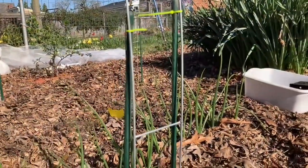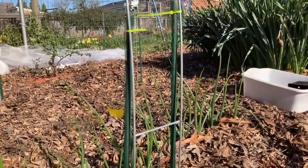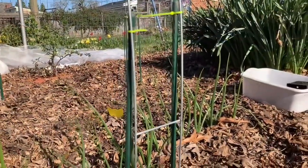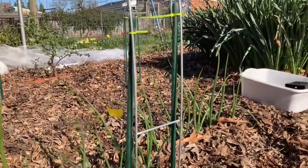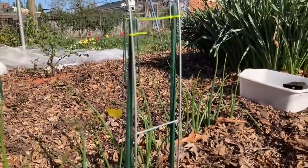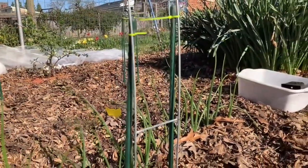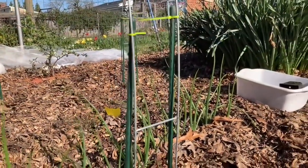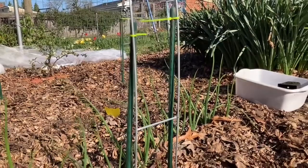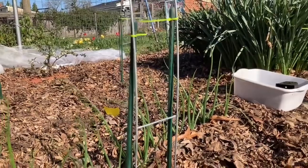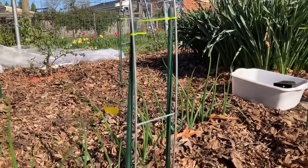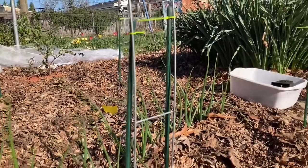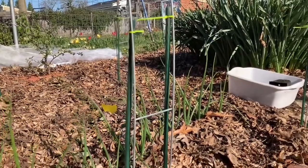later.